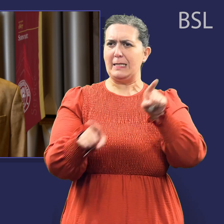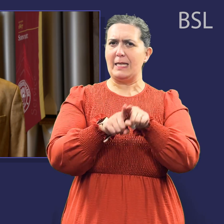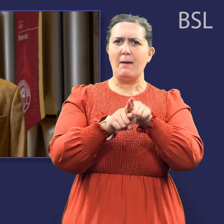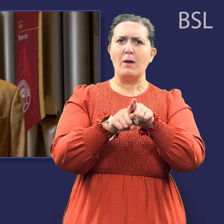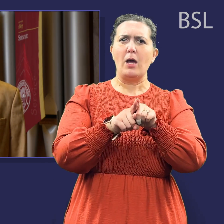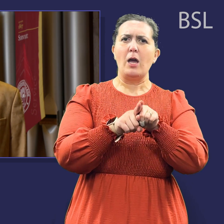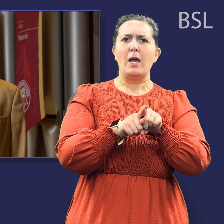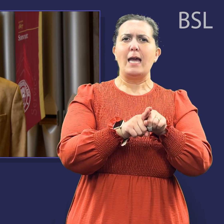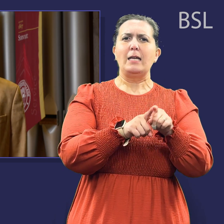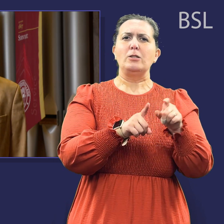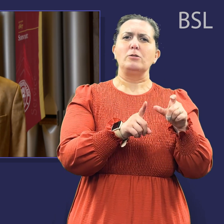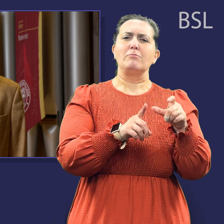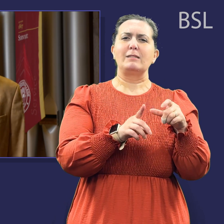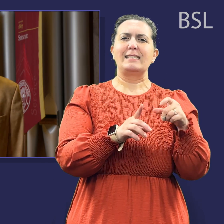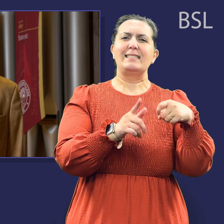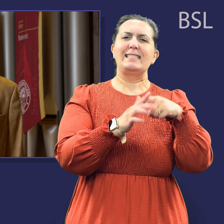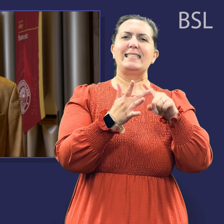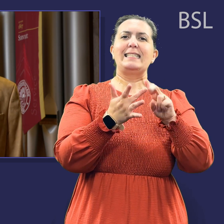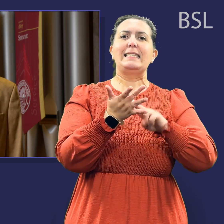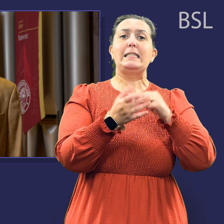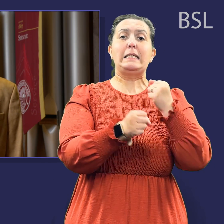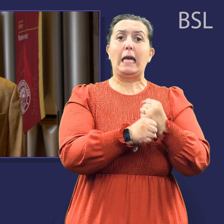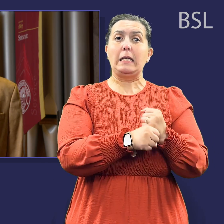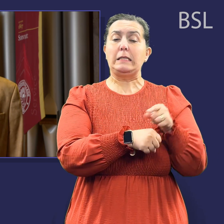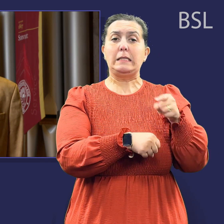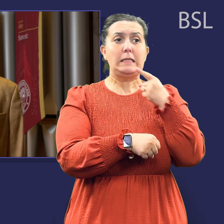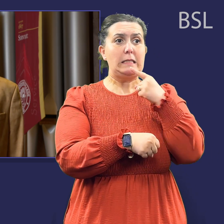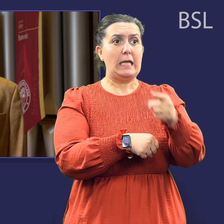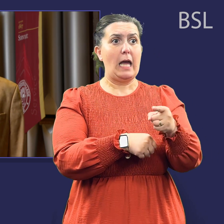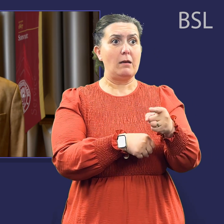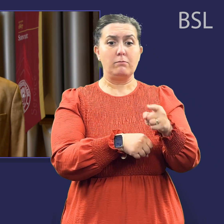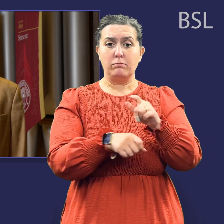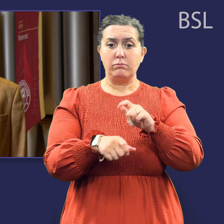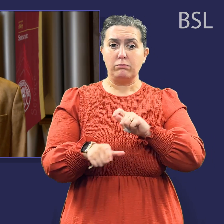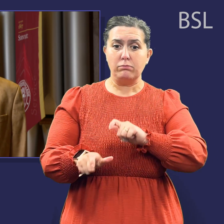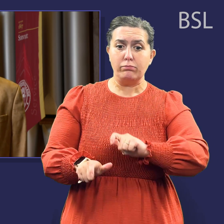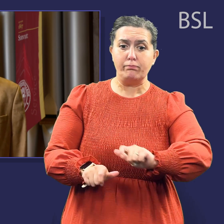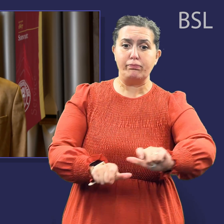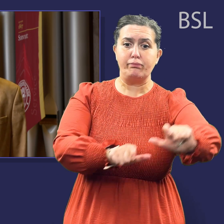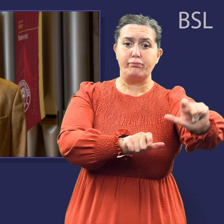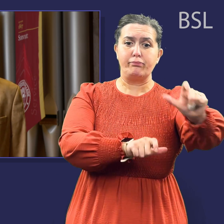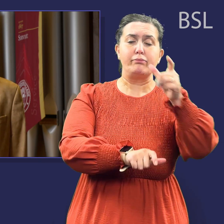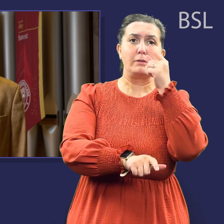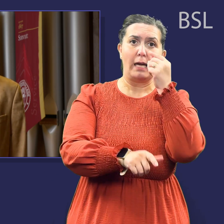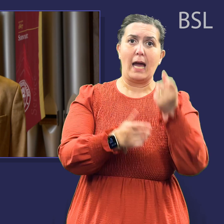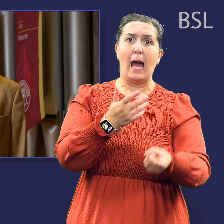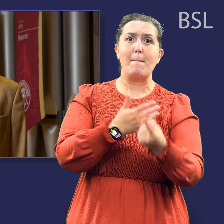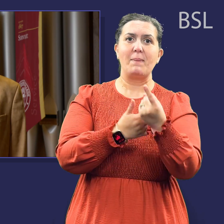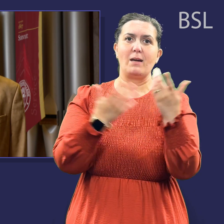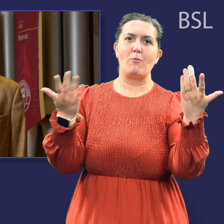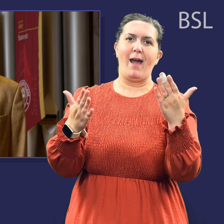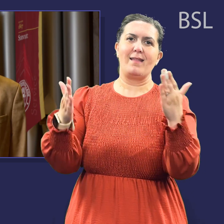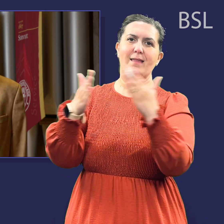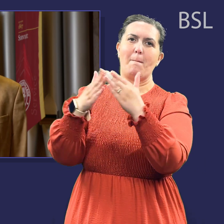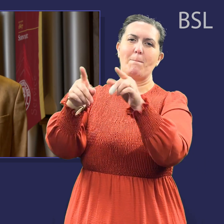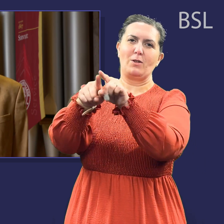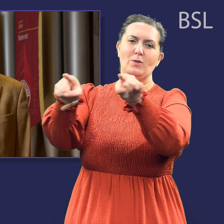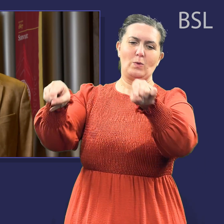King made is right, that longevity has its place, and its place is Temple